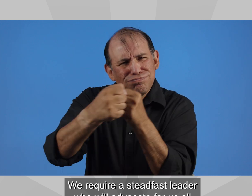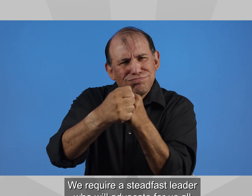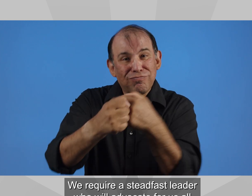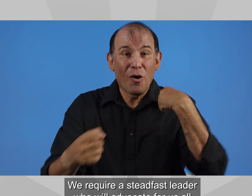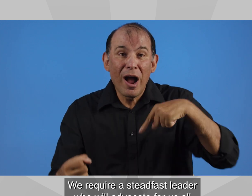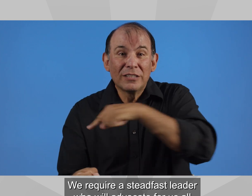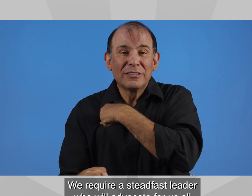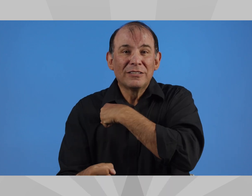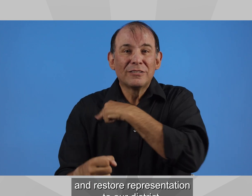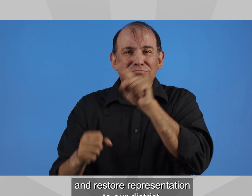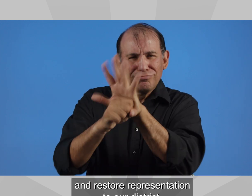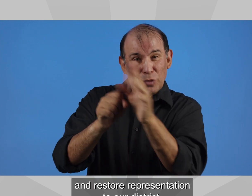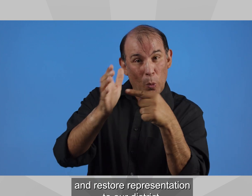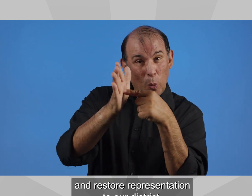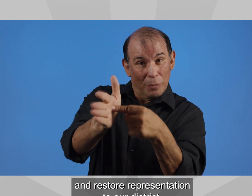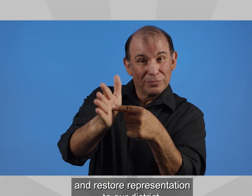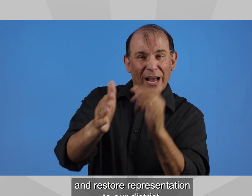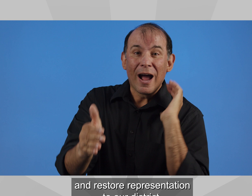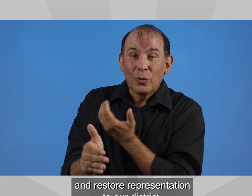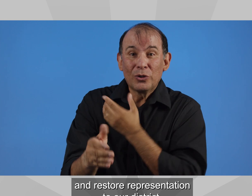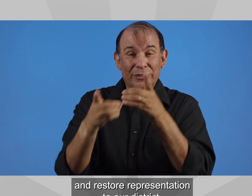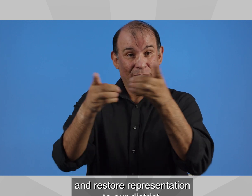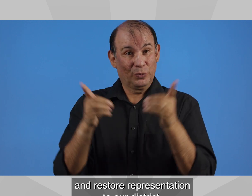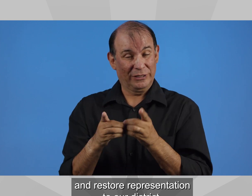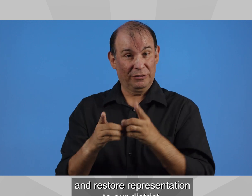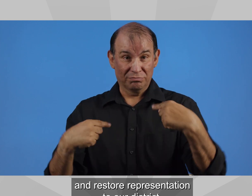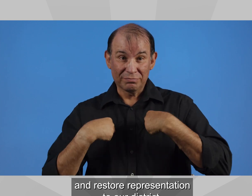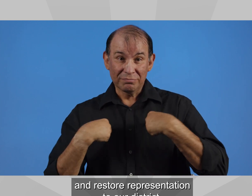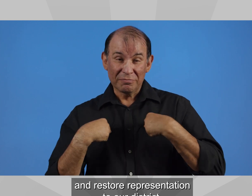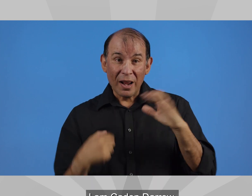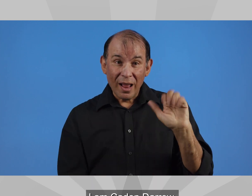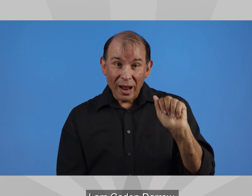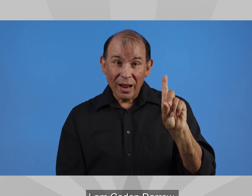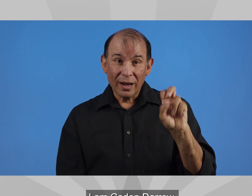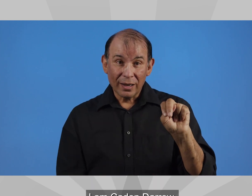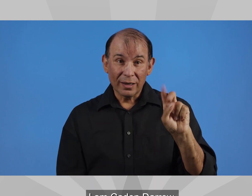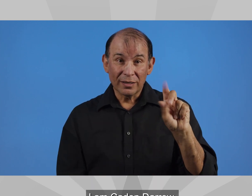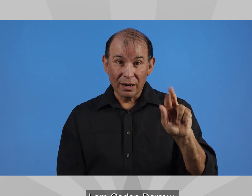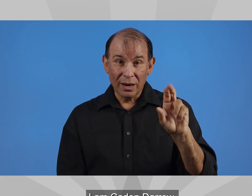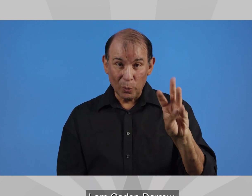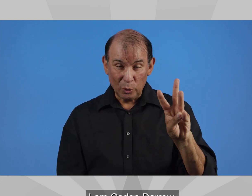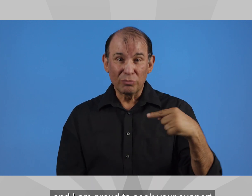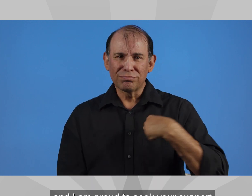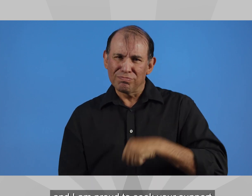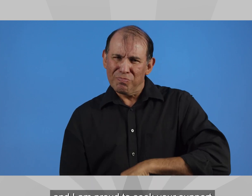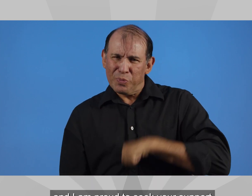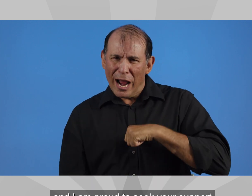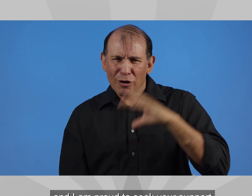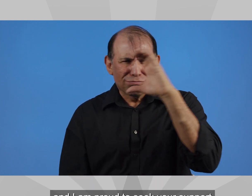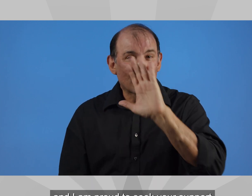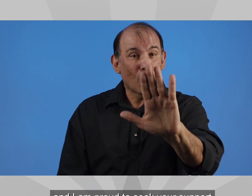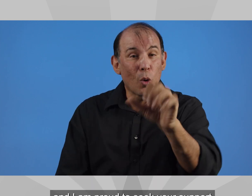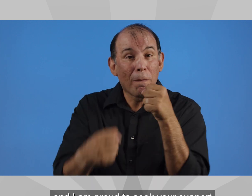advocate for us all and restore representation to our district. I am Caden Darrow, and I